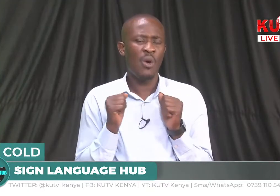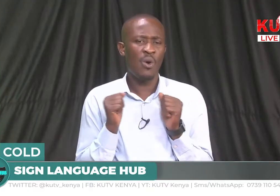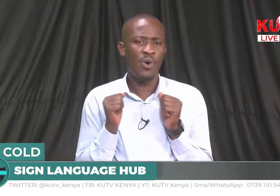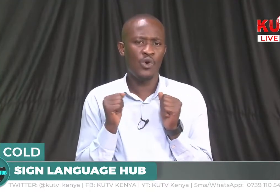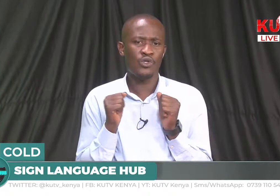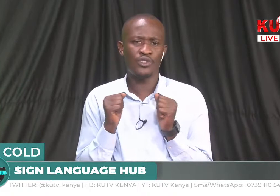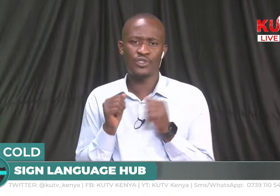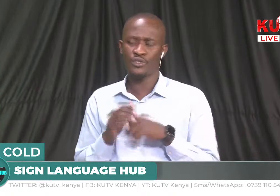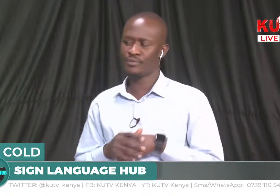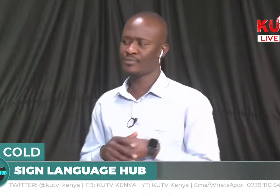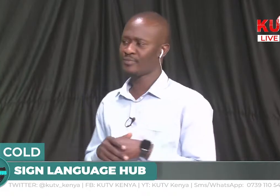Cold.